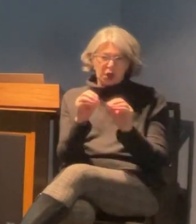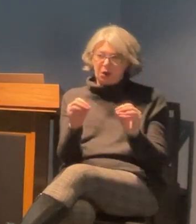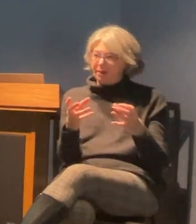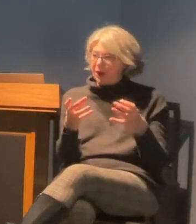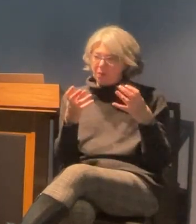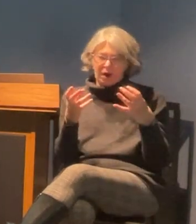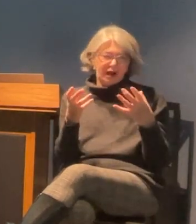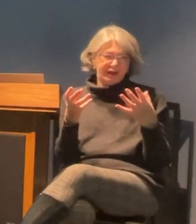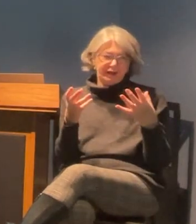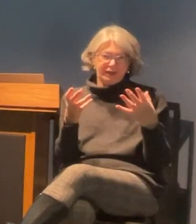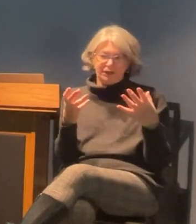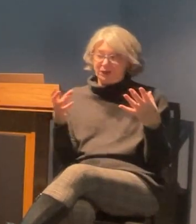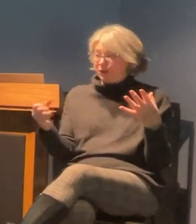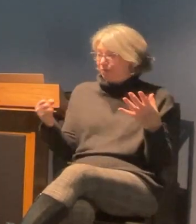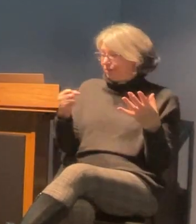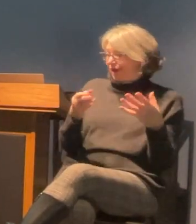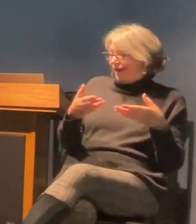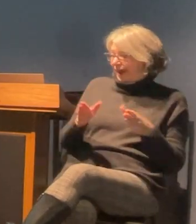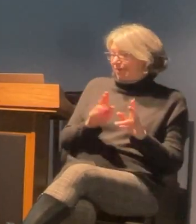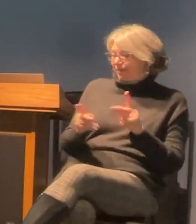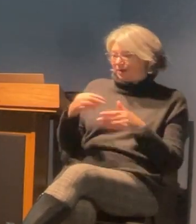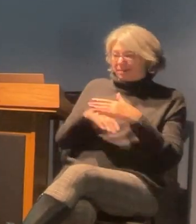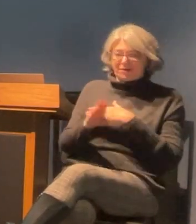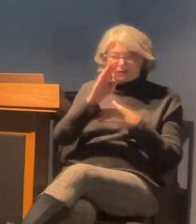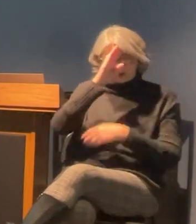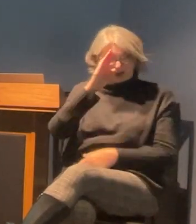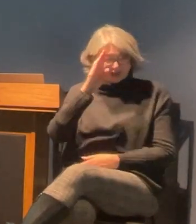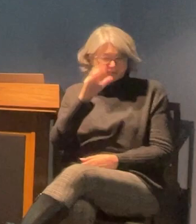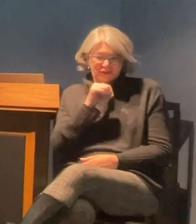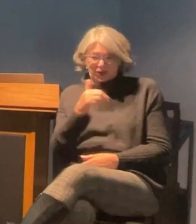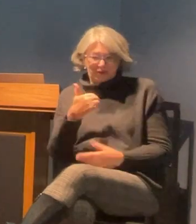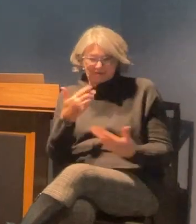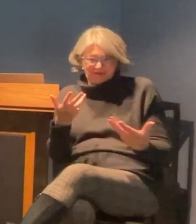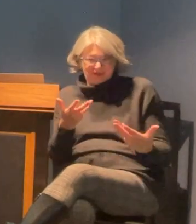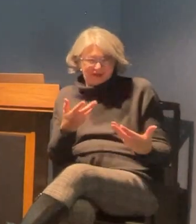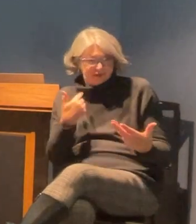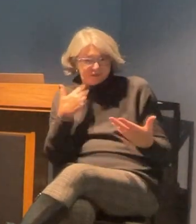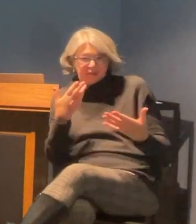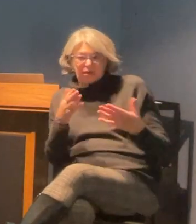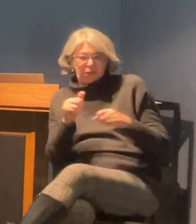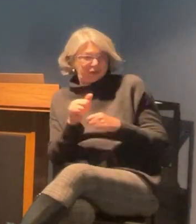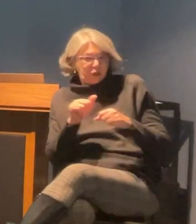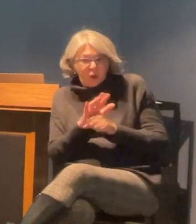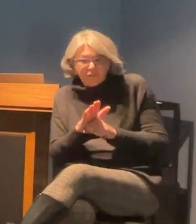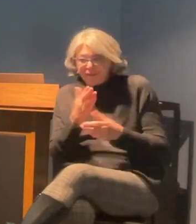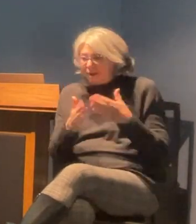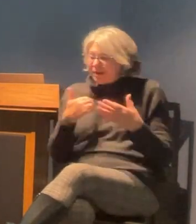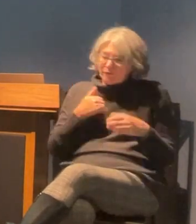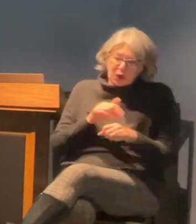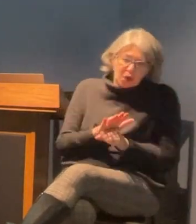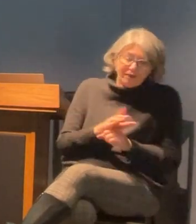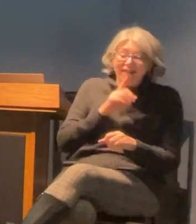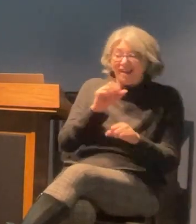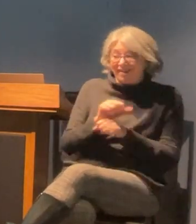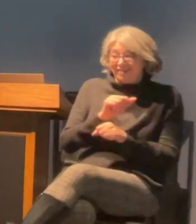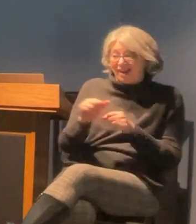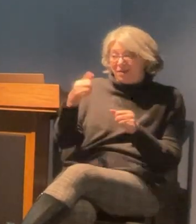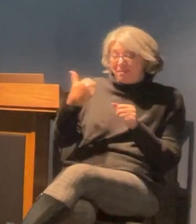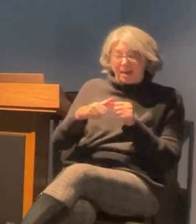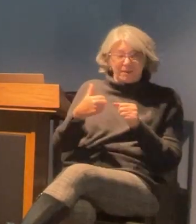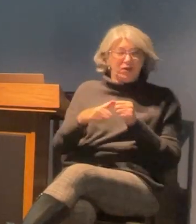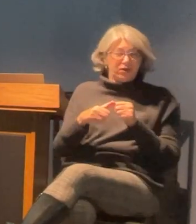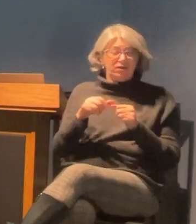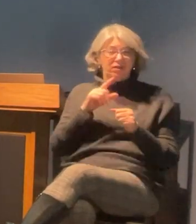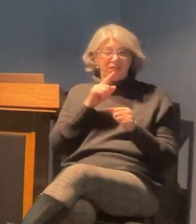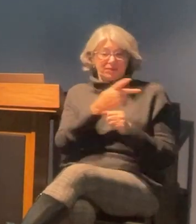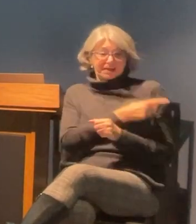wanted to bring in people into the hospital that they don't have COVID, and or that they might have COVID. And actually, I remember there was